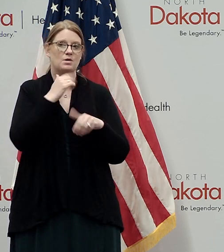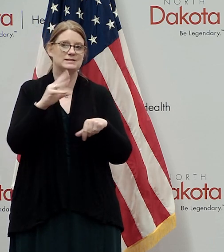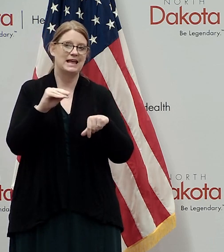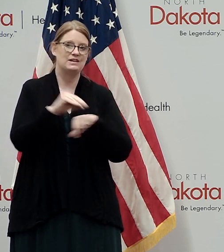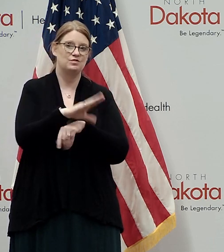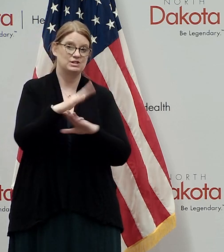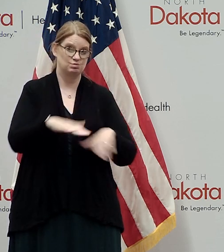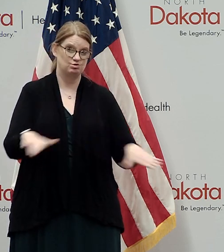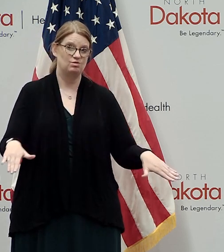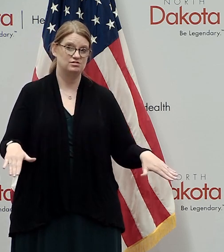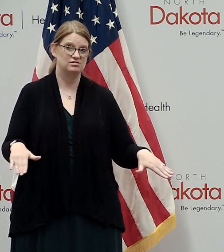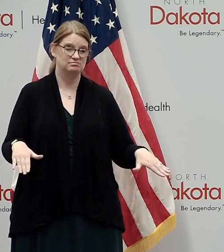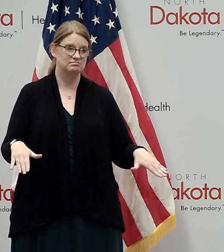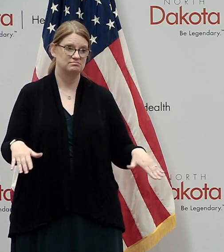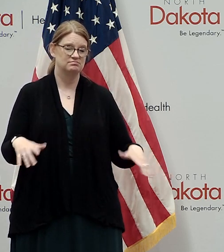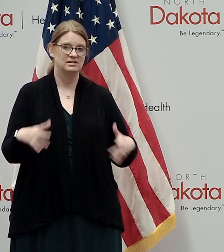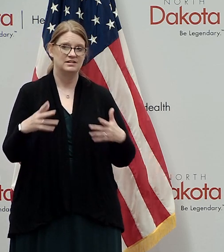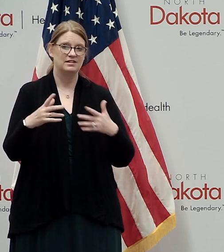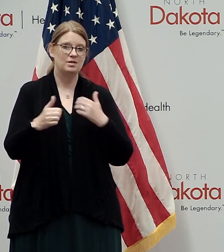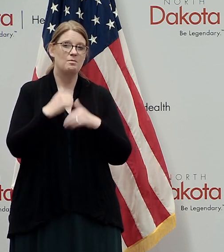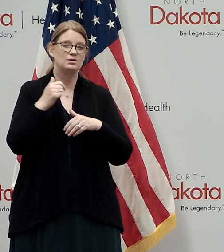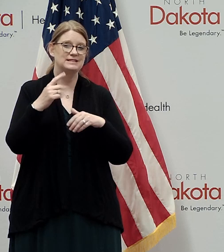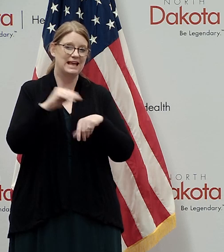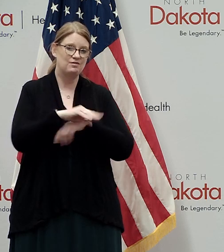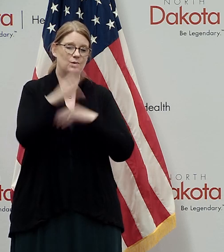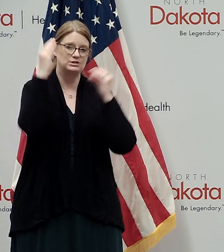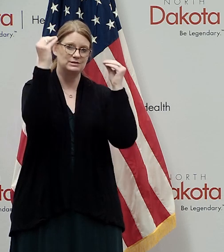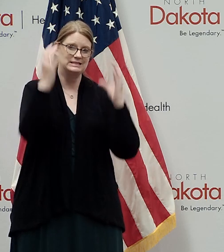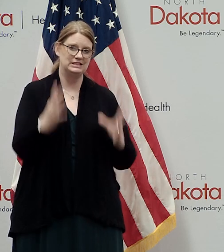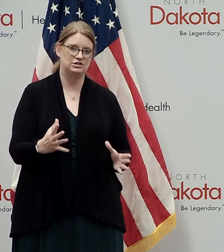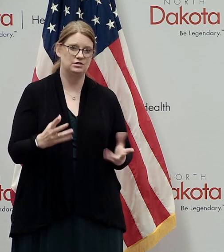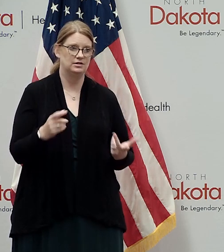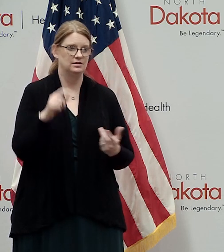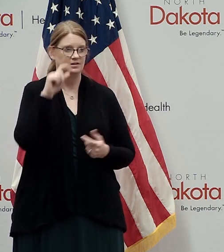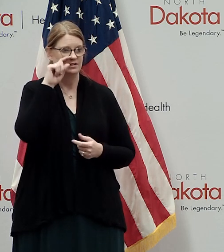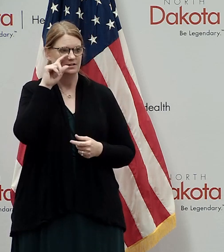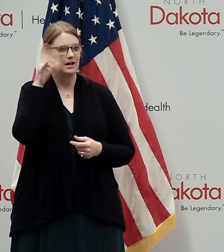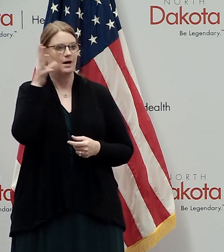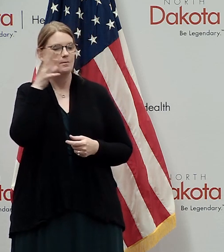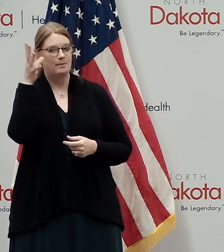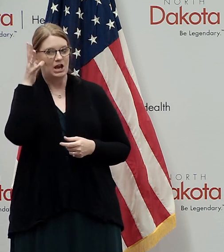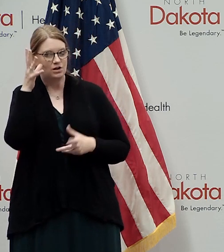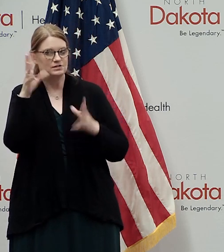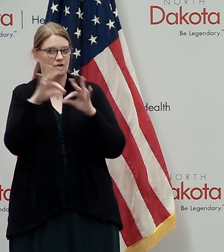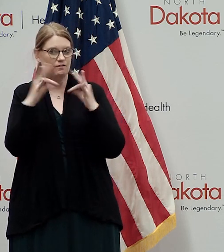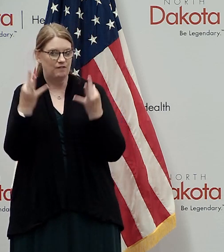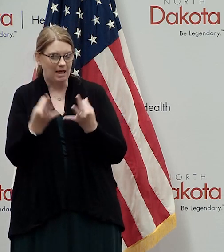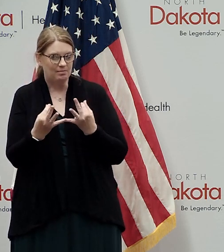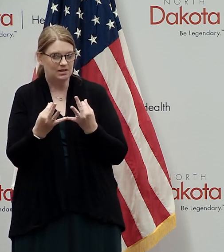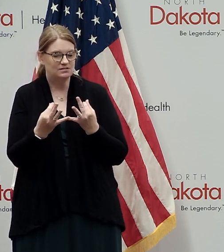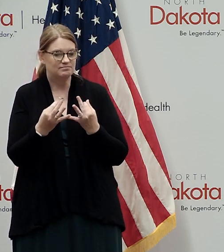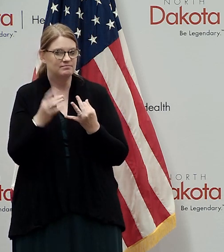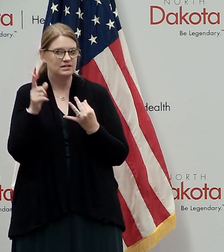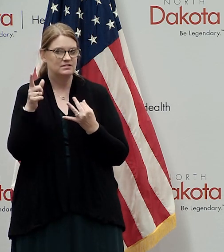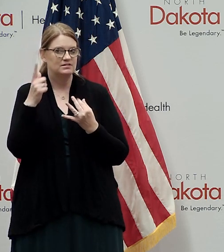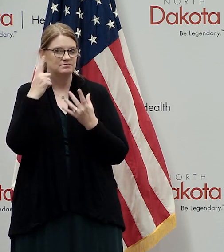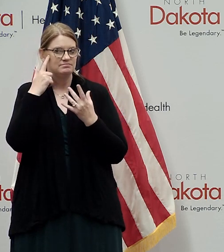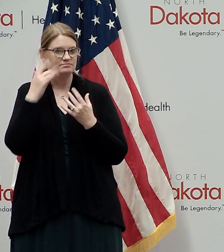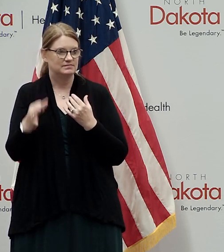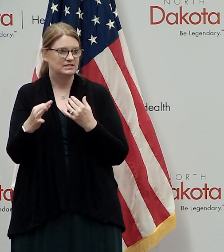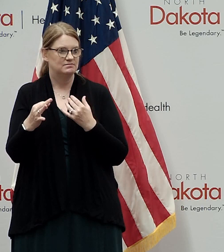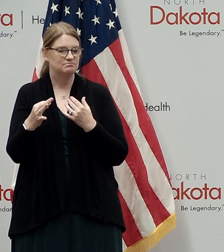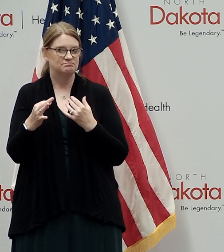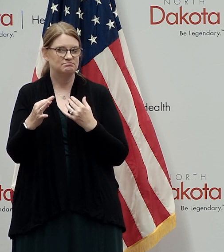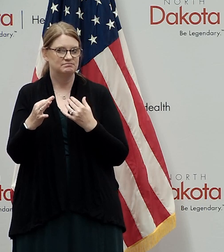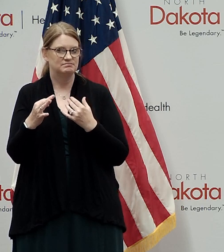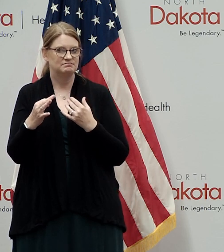their children. And at the end of the day, a parent's or a family's decision about the way that their child is educated lies in the hands of our